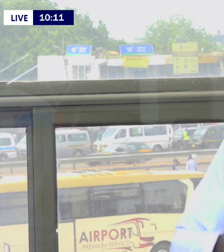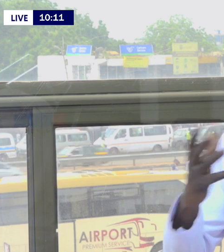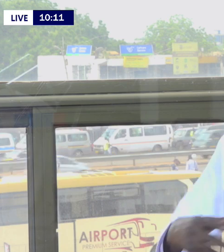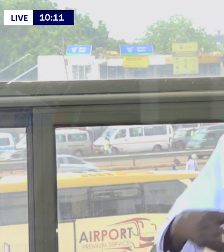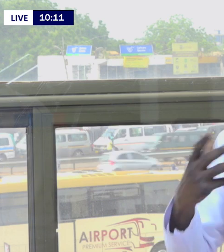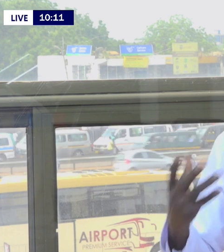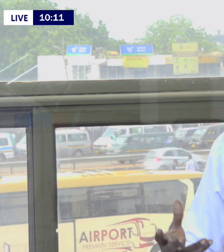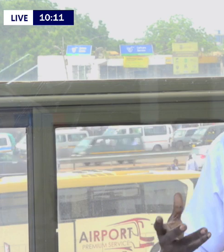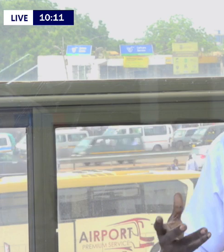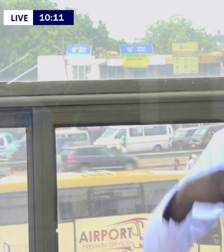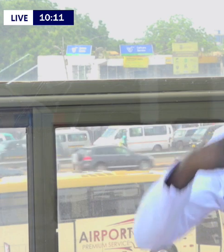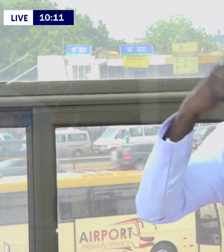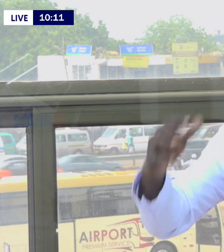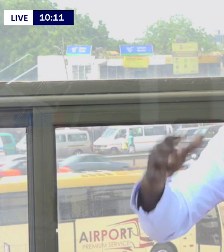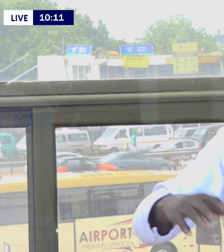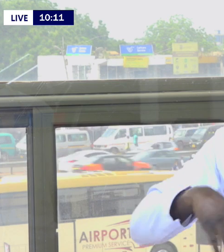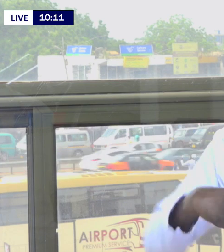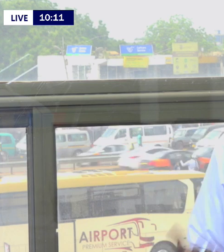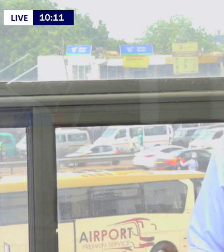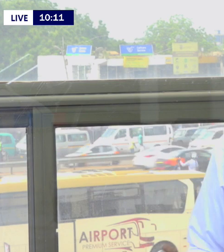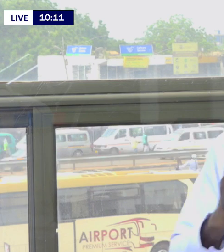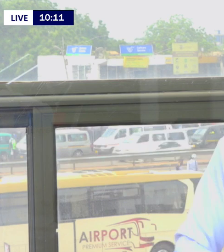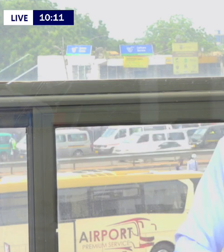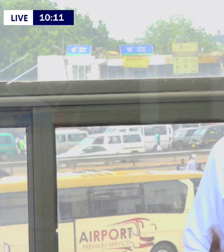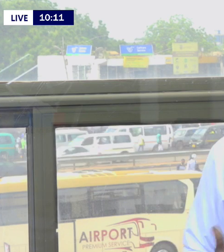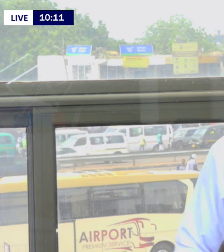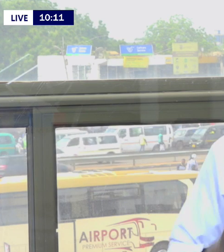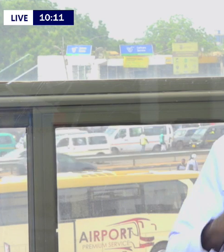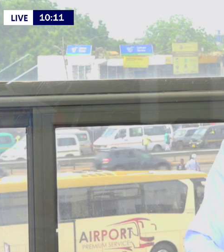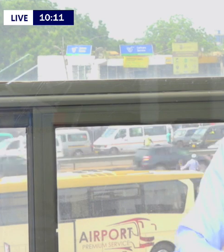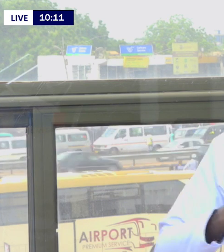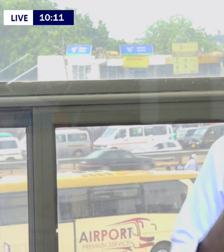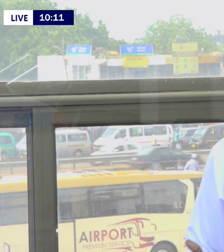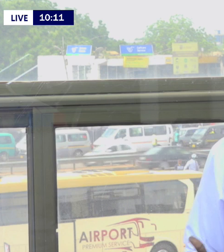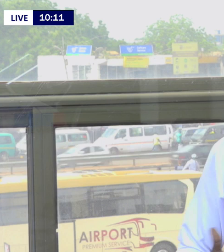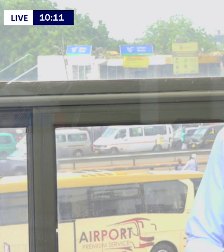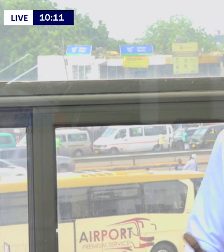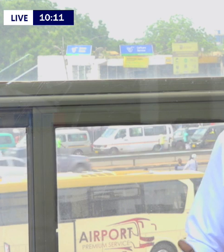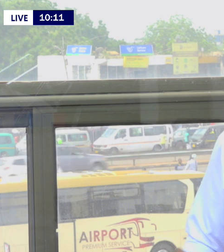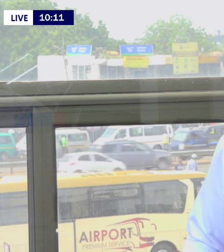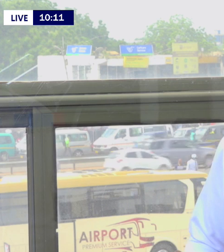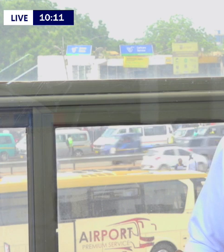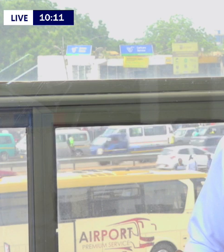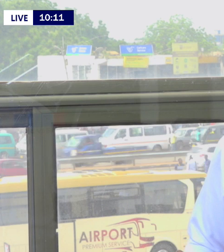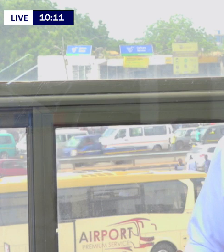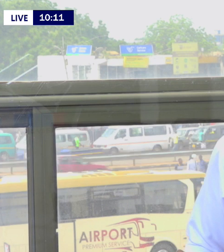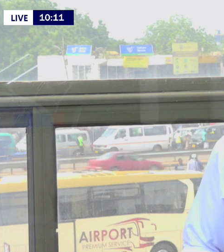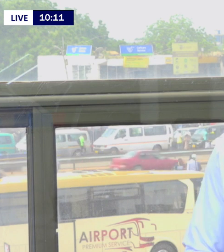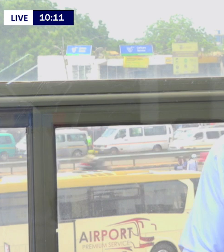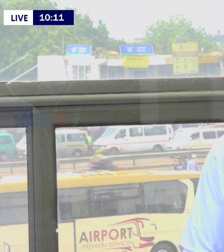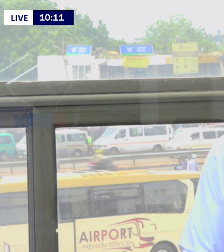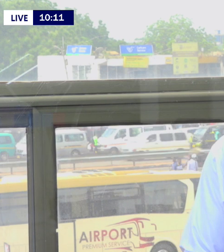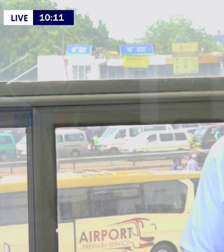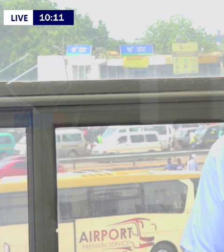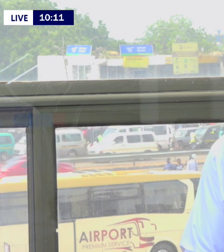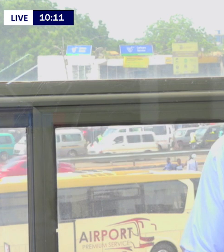record ni na ko na oko e wo mu ana asan aba nsu to breadru ana aba e pe breadru ana aba ye ne ne te ye nka reasons